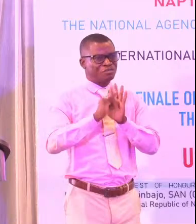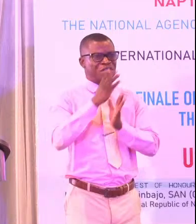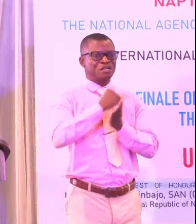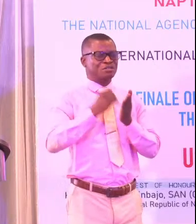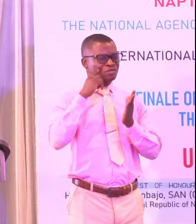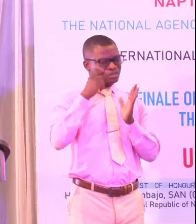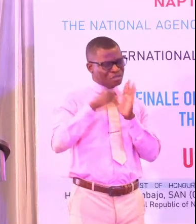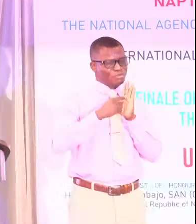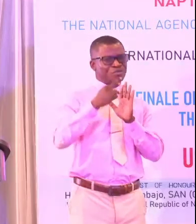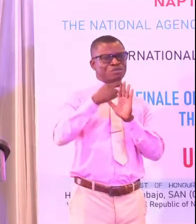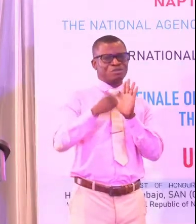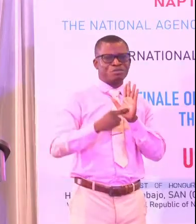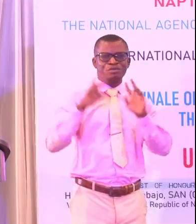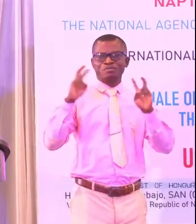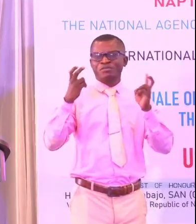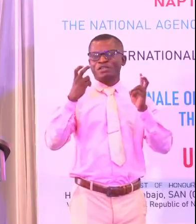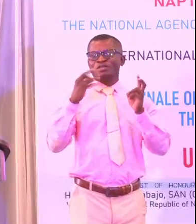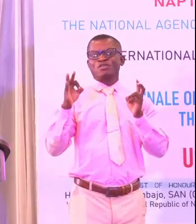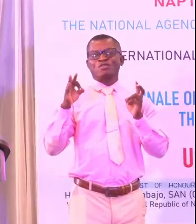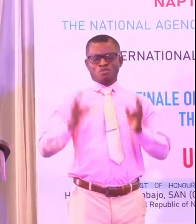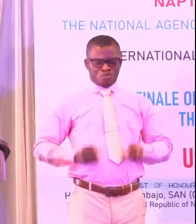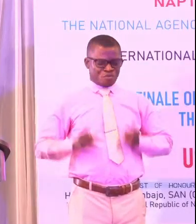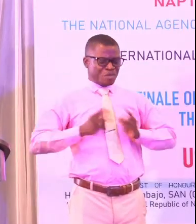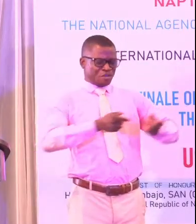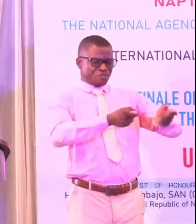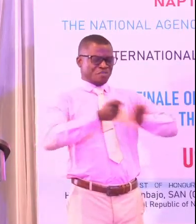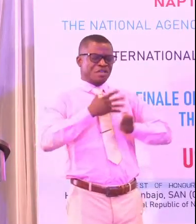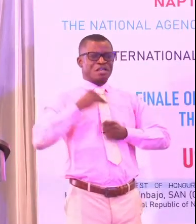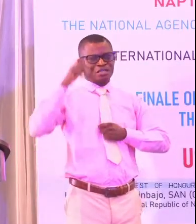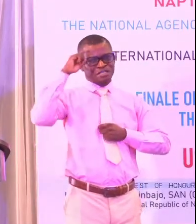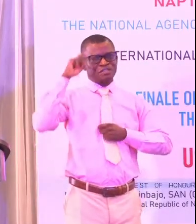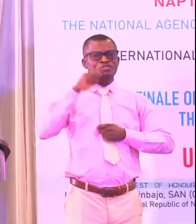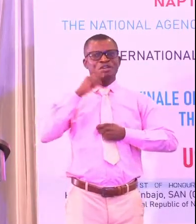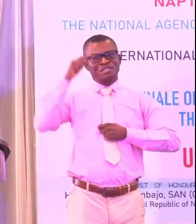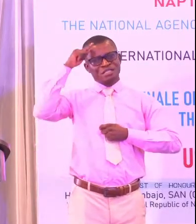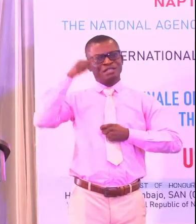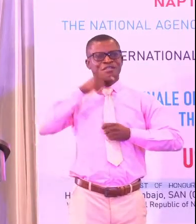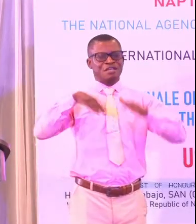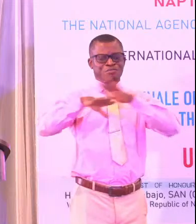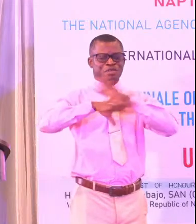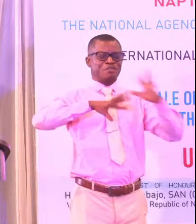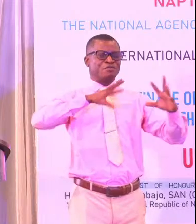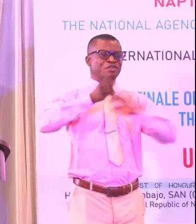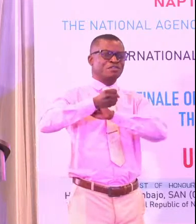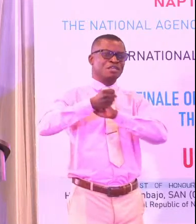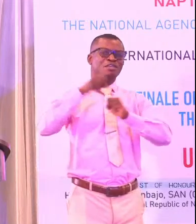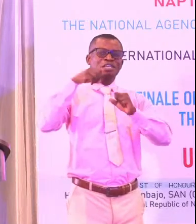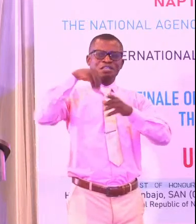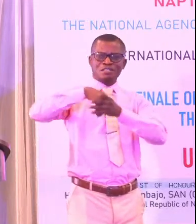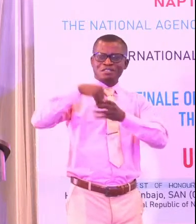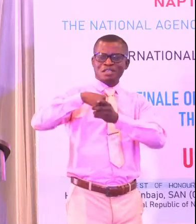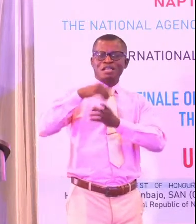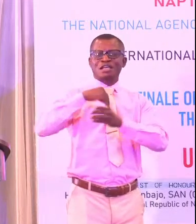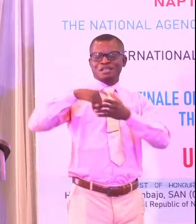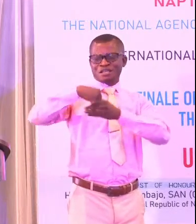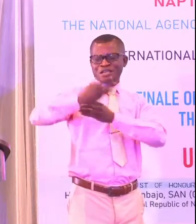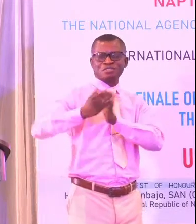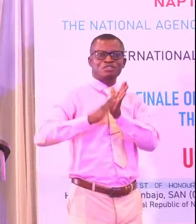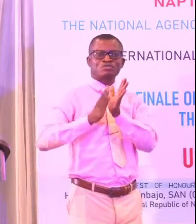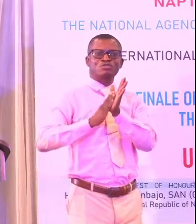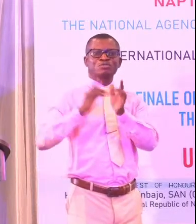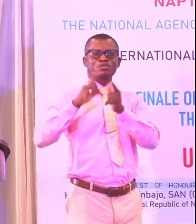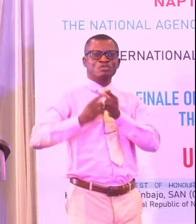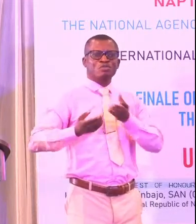human trafficking and sexual and gender-based violence in and outside school, and raise a generation of young